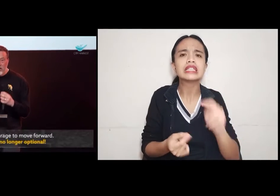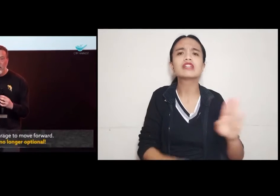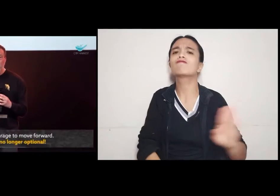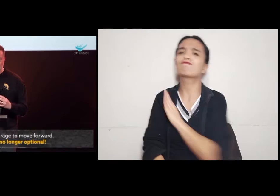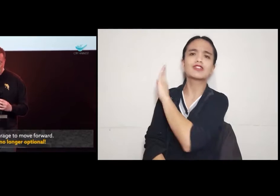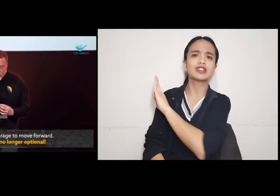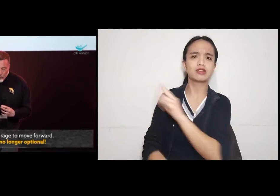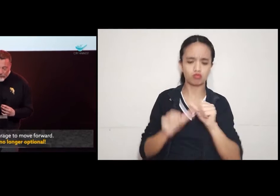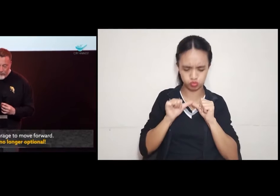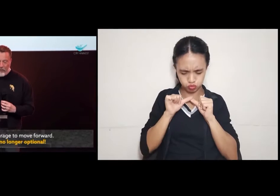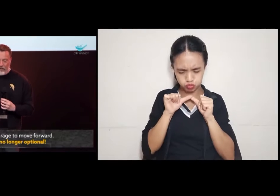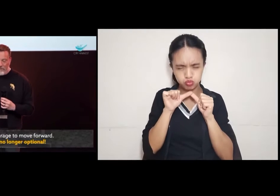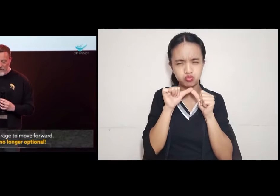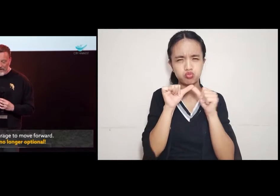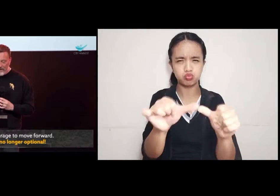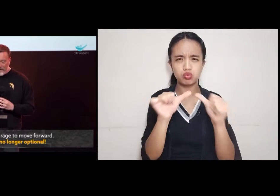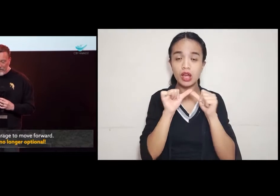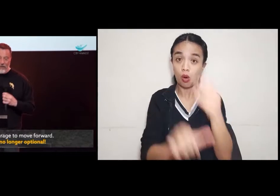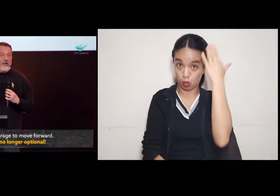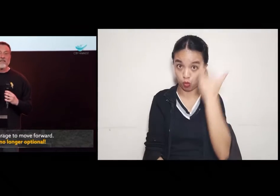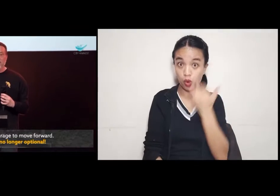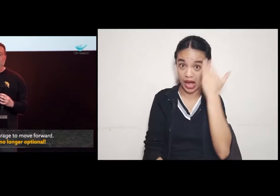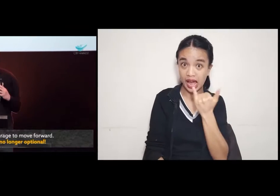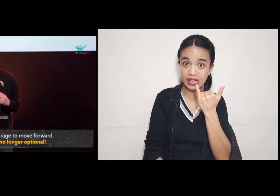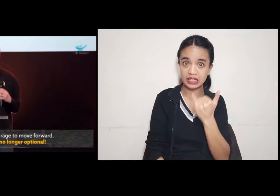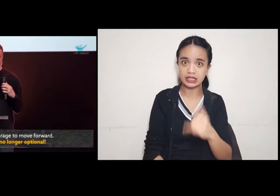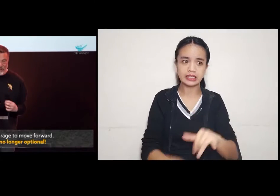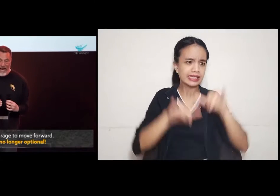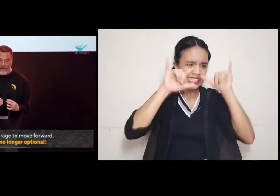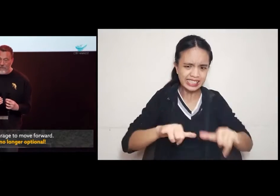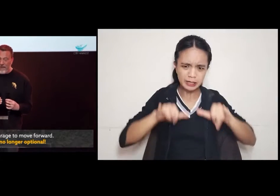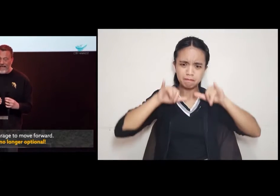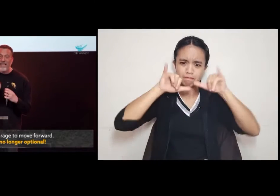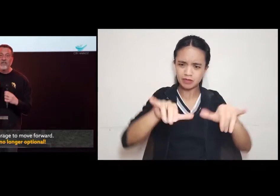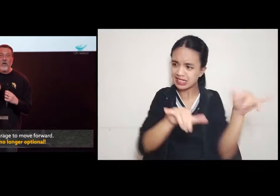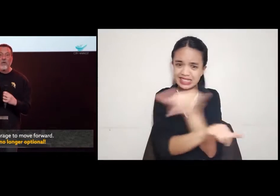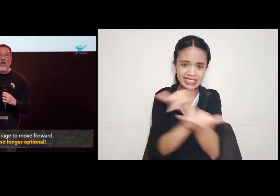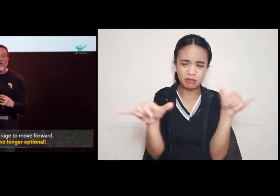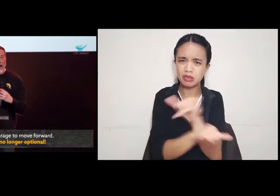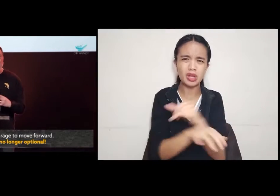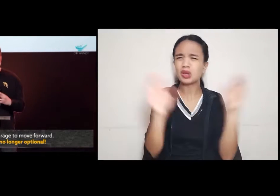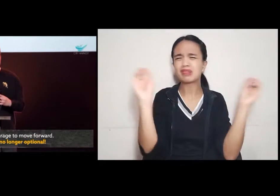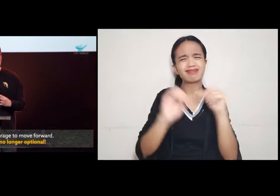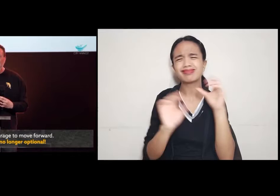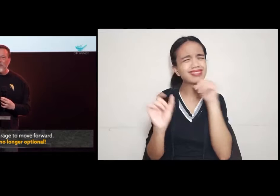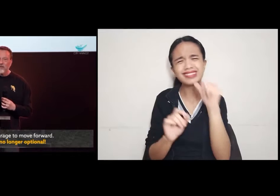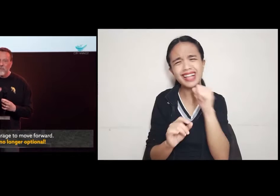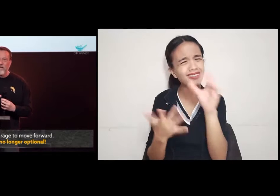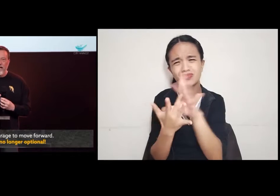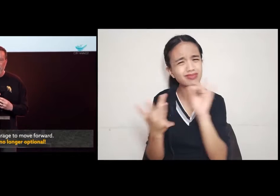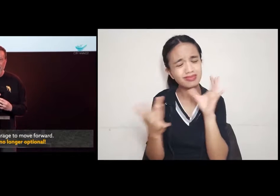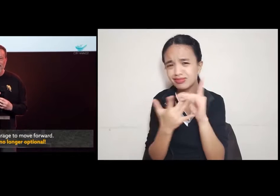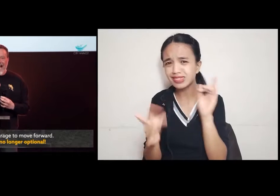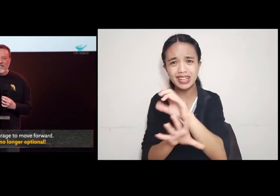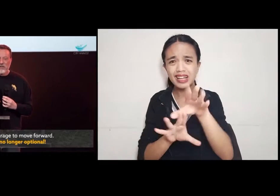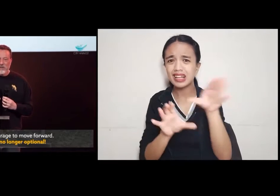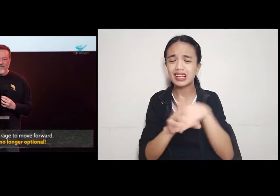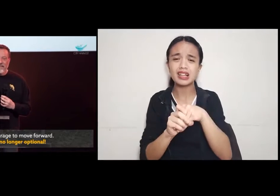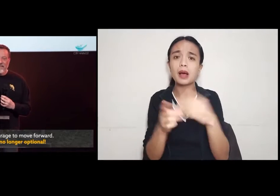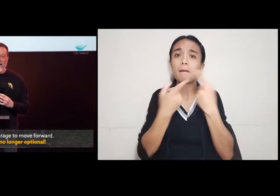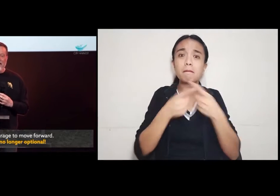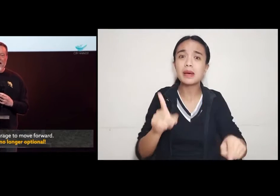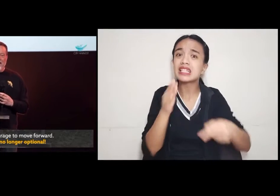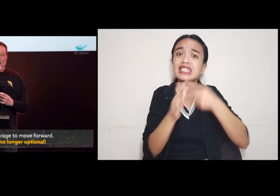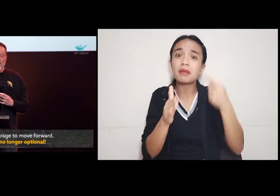to find the courage to move forward, because staying the same is no longer optional. You know, sometimes it's